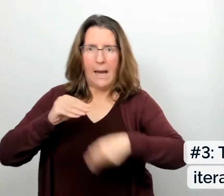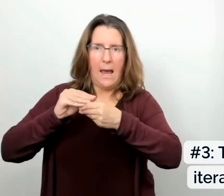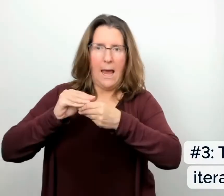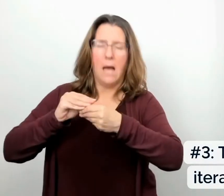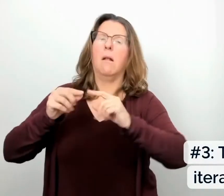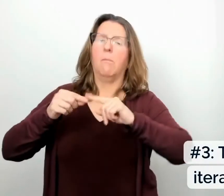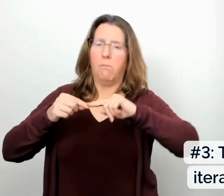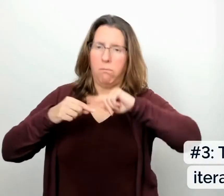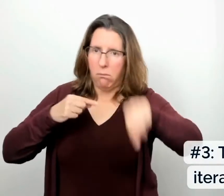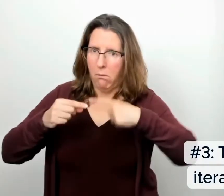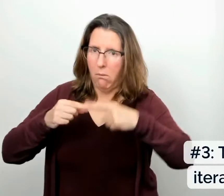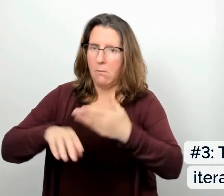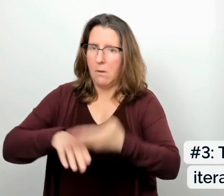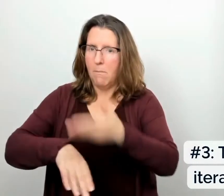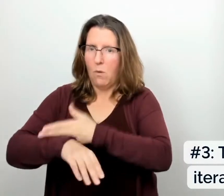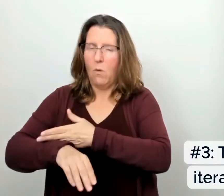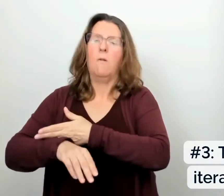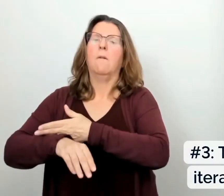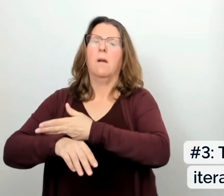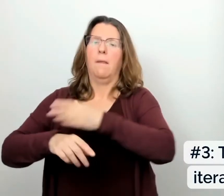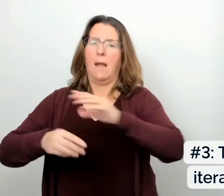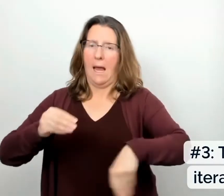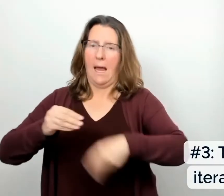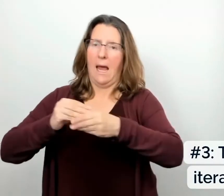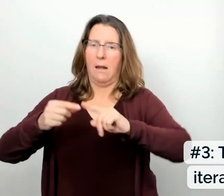was known earlier and expand their thinking and understanding,